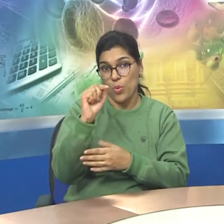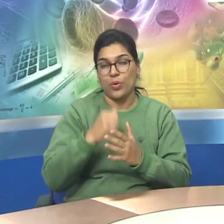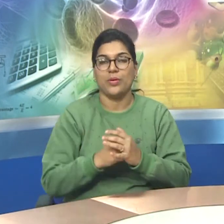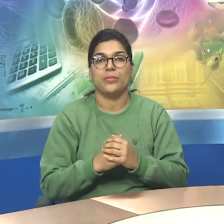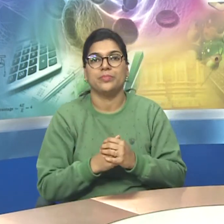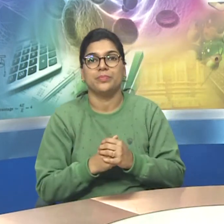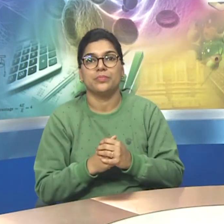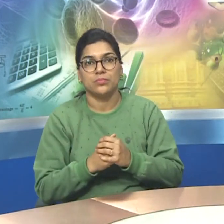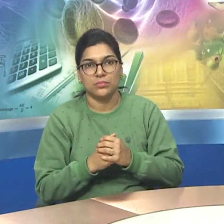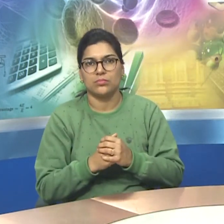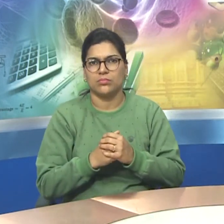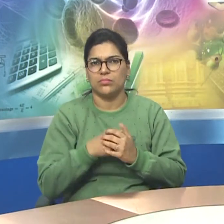Fourth idiom,